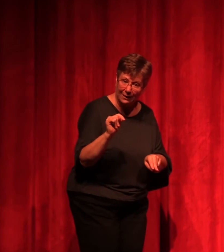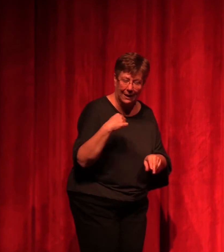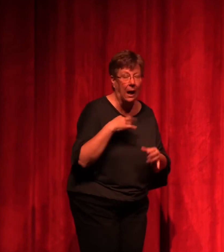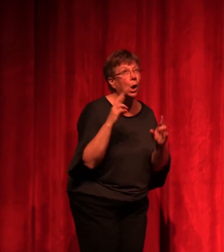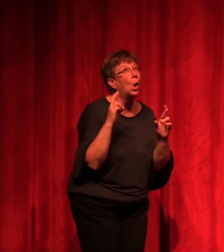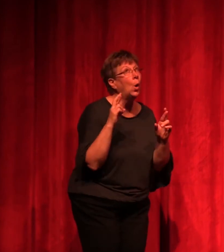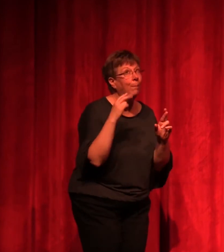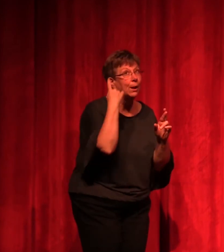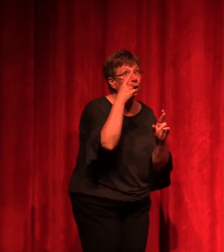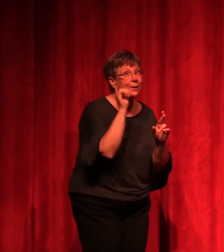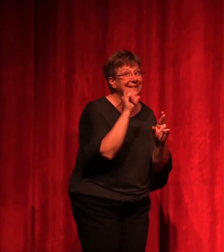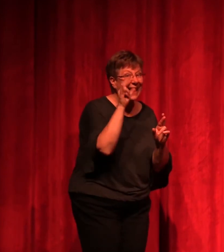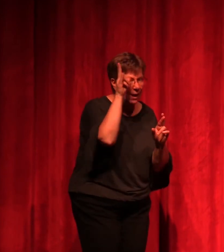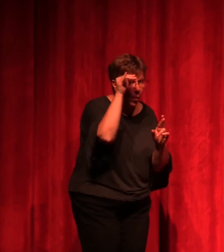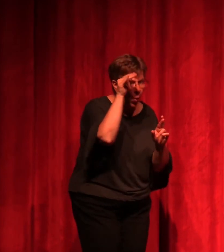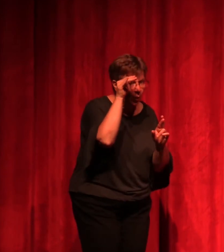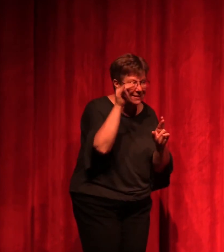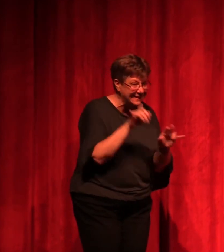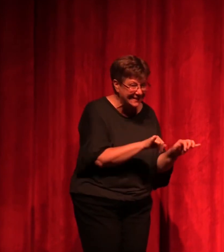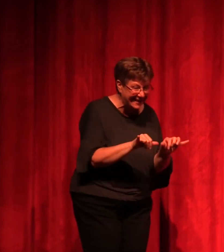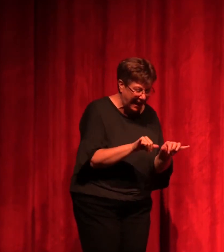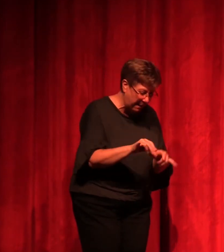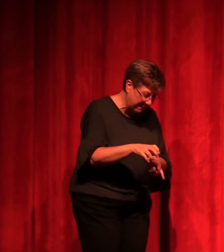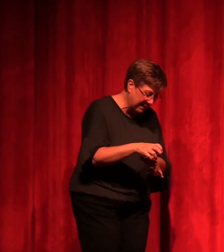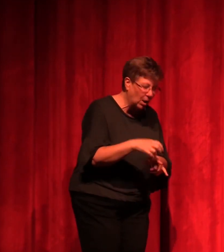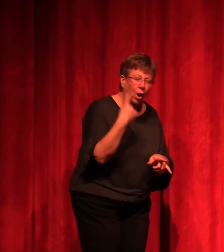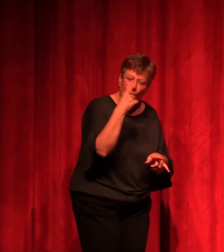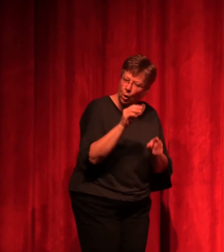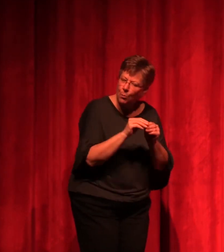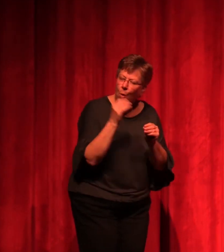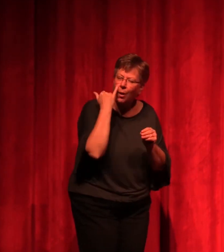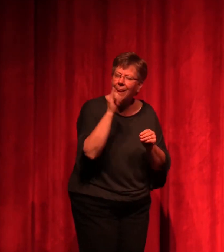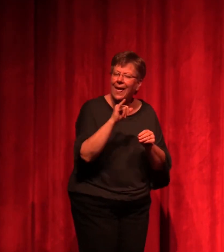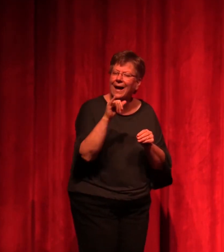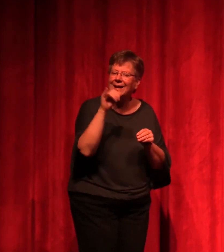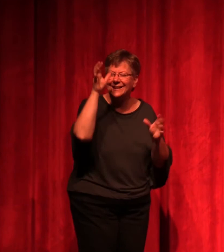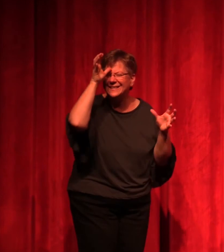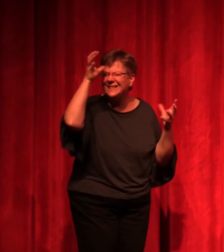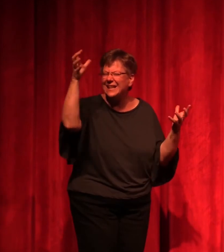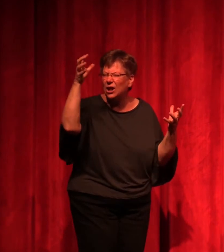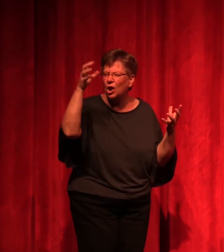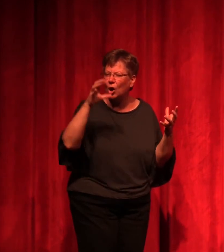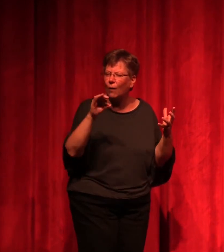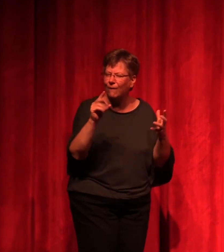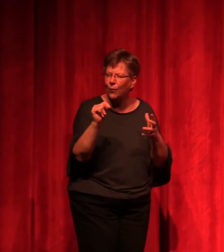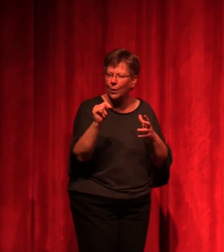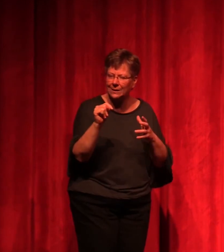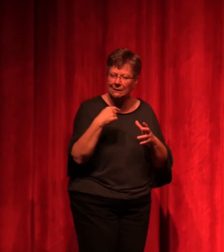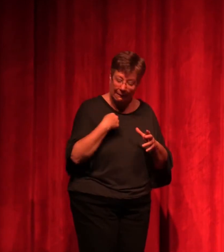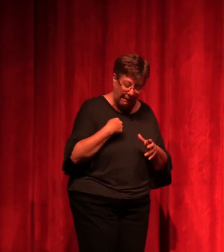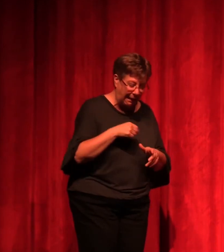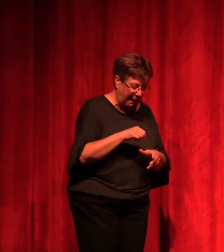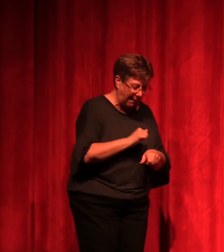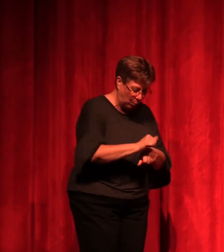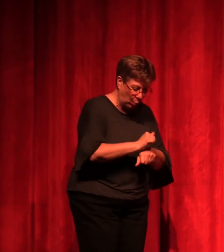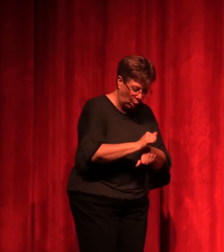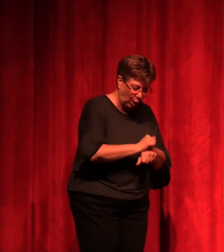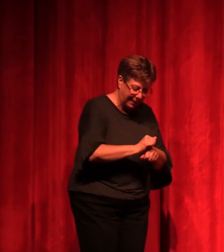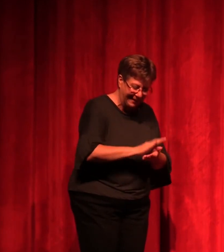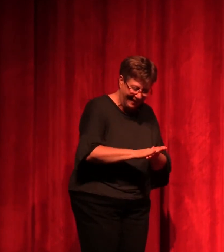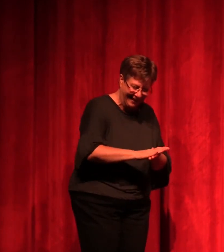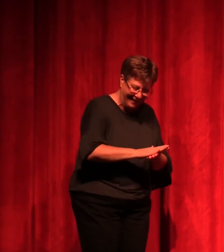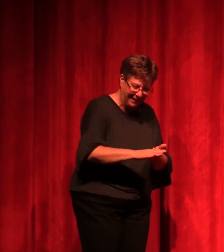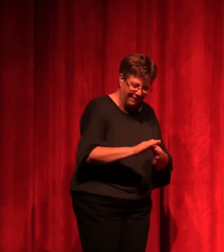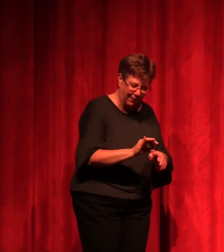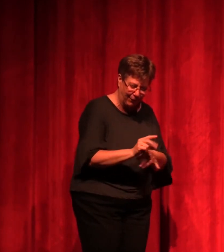it doesn't. And kind of like a deer foot. I'd seen a deer foot, so I start working a little bit, and I get it, and then all of a sudden, I think I'm doing pretty